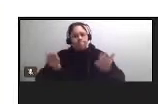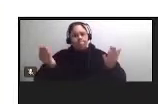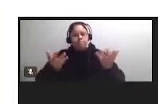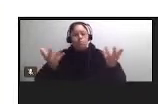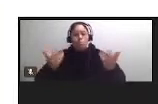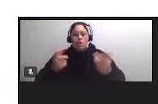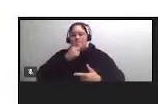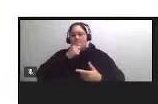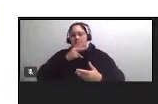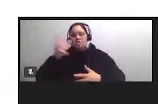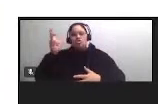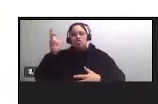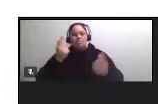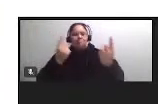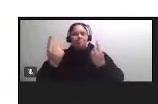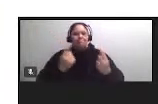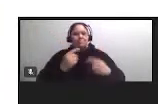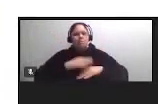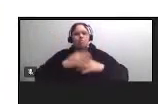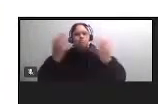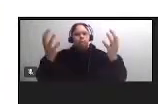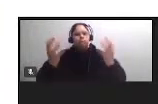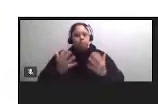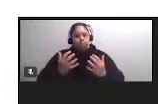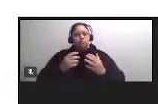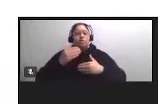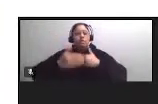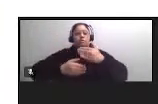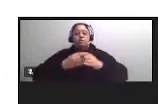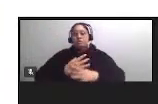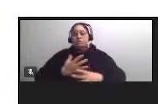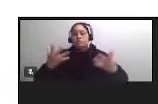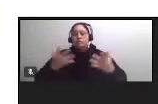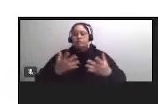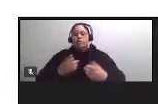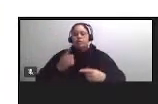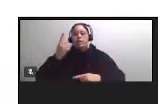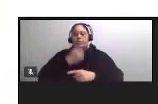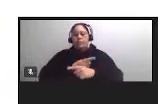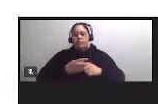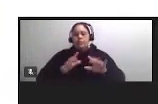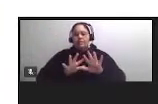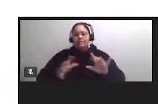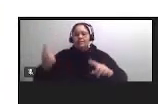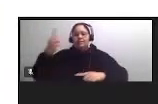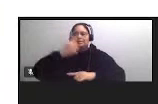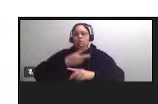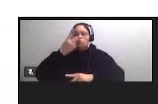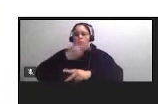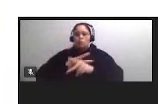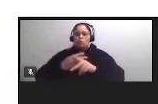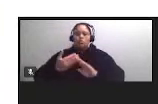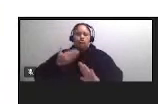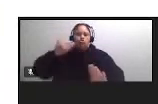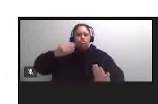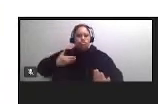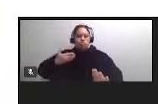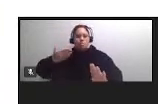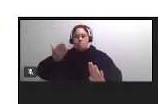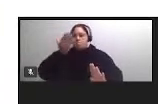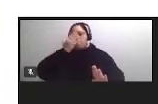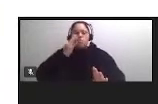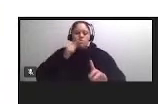the public hearings. And this process will start a week or 10 days, sometimes 2 weeks in advance of